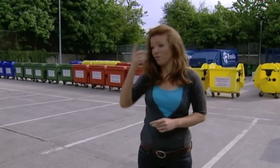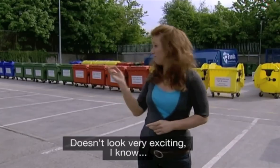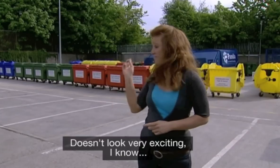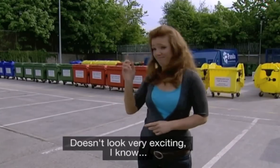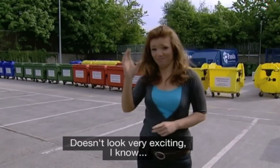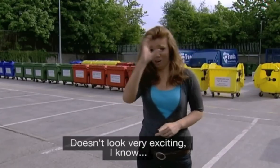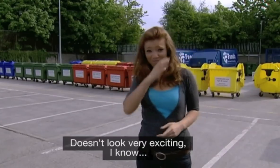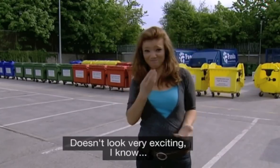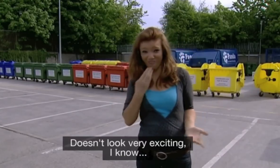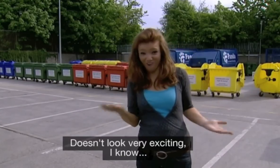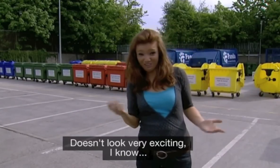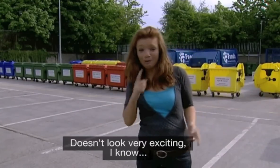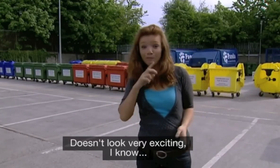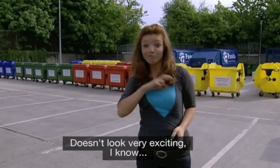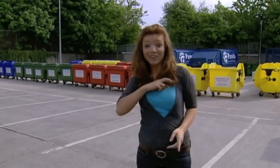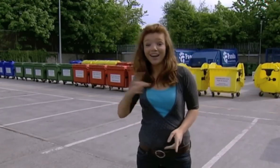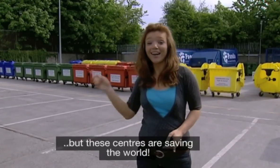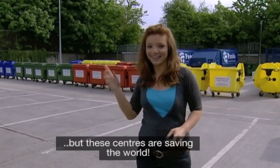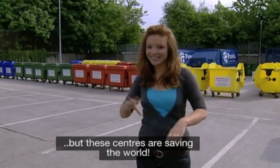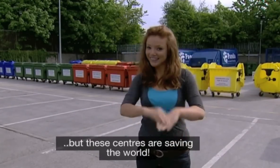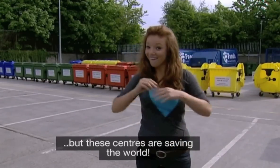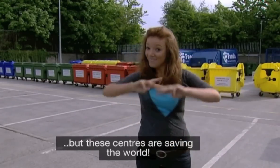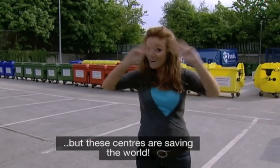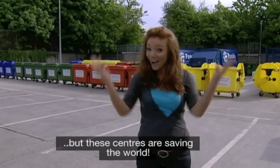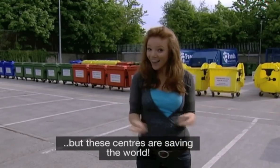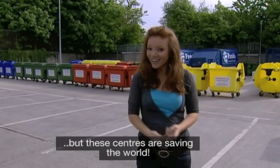Doesn't look very exciting, I know, but these centres are saving the world.